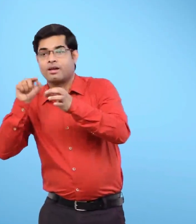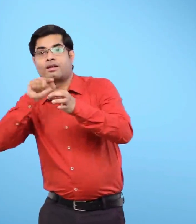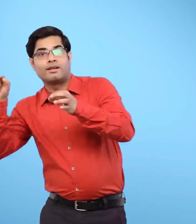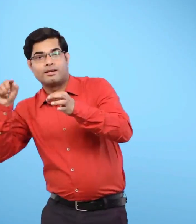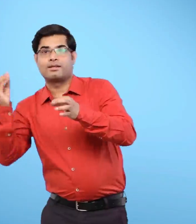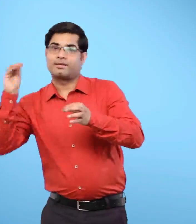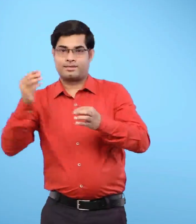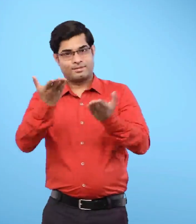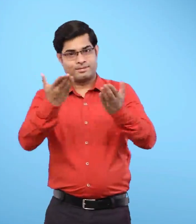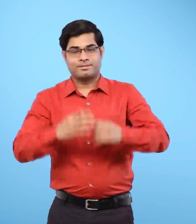Dash.